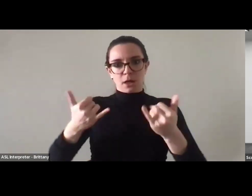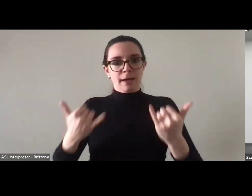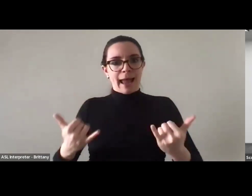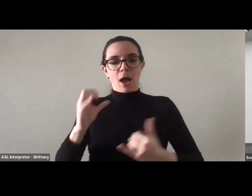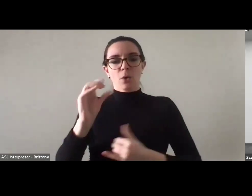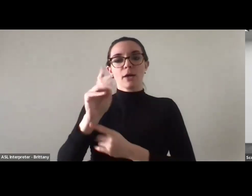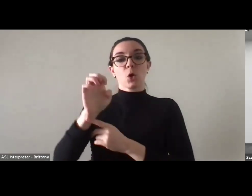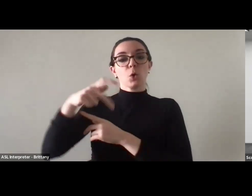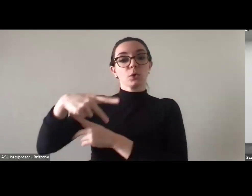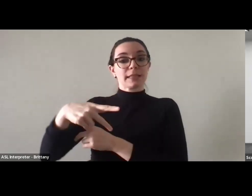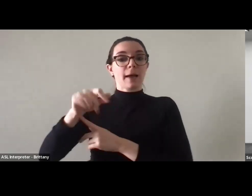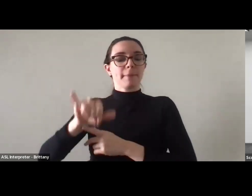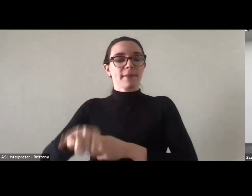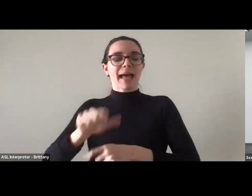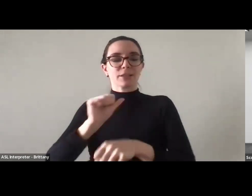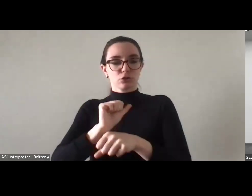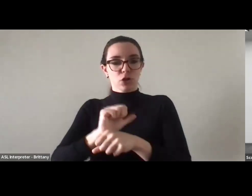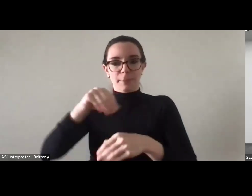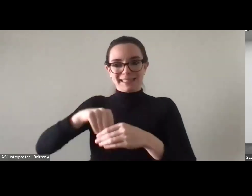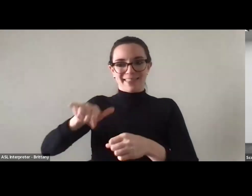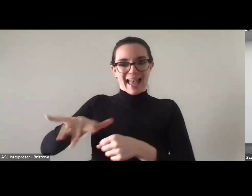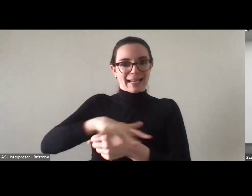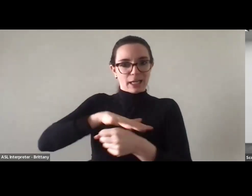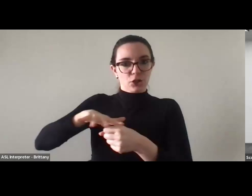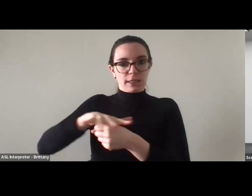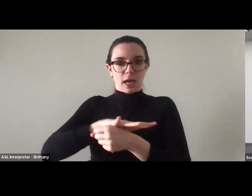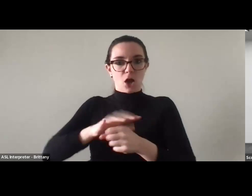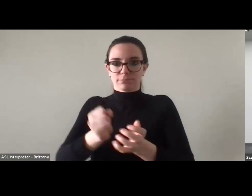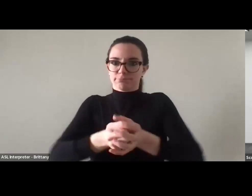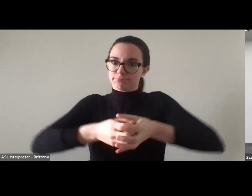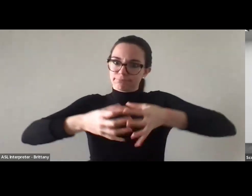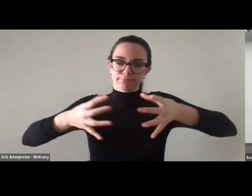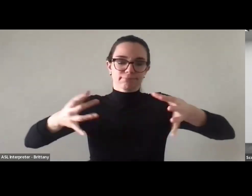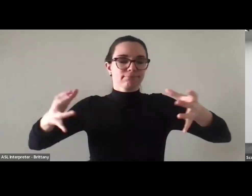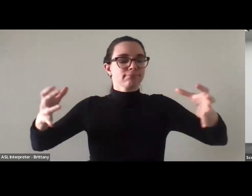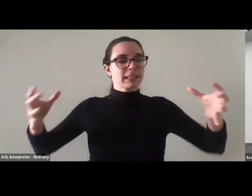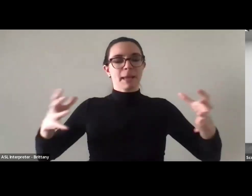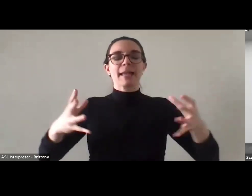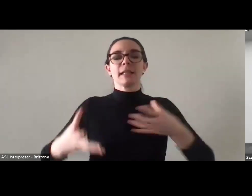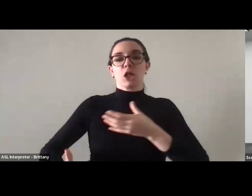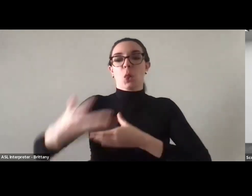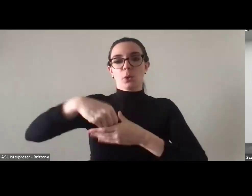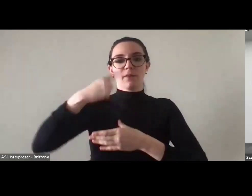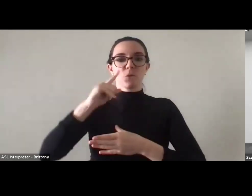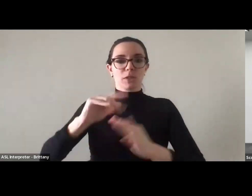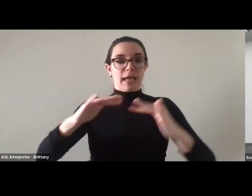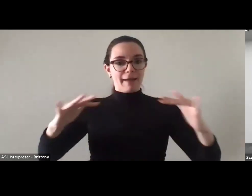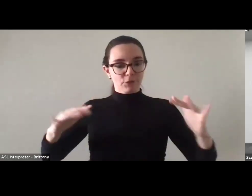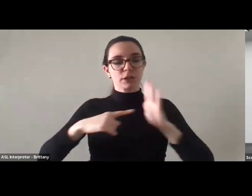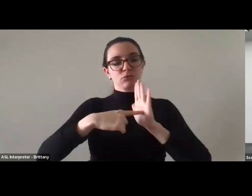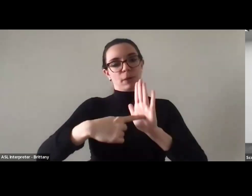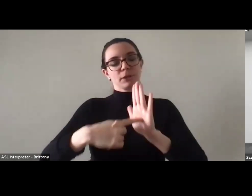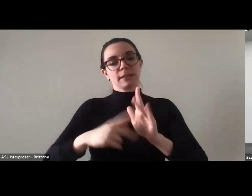ODEP, and jobs in that area are expanding and including for diverse and underrepresented people, including people